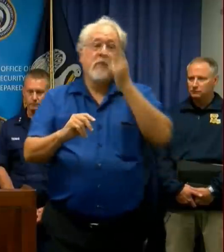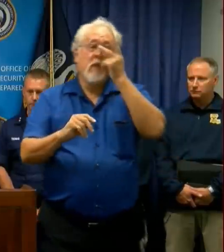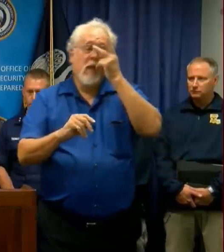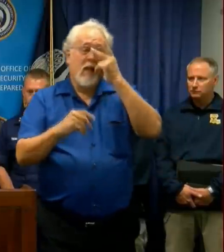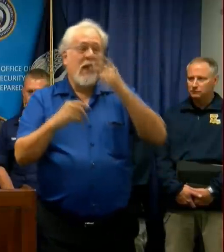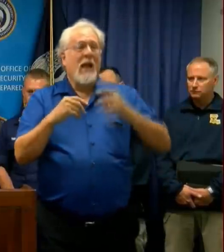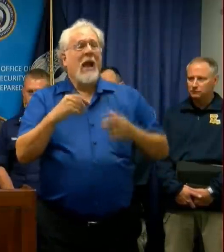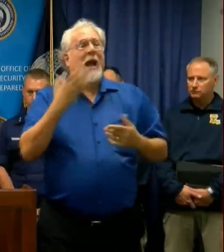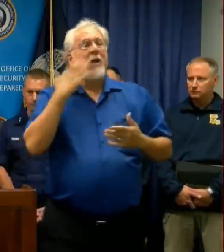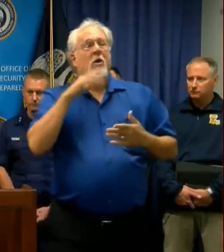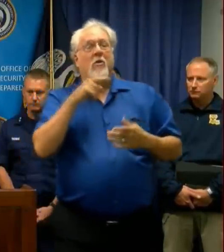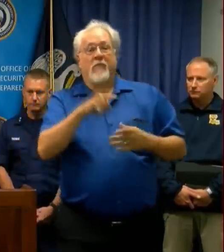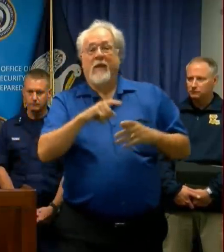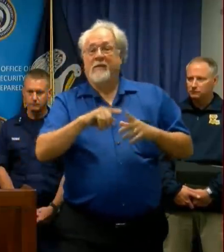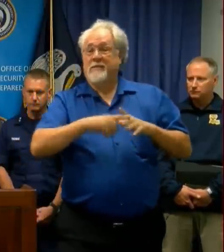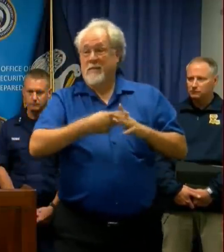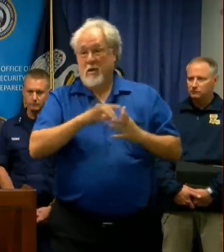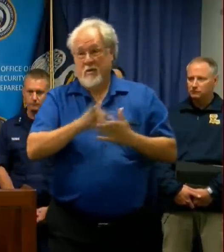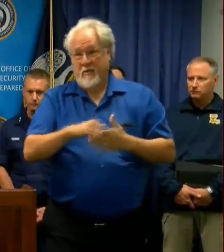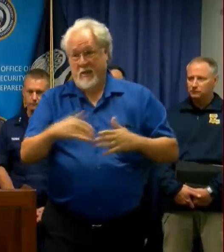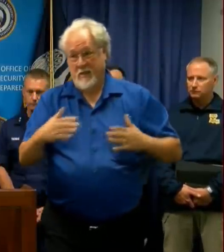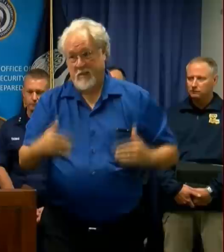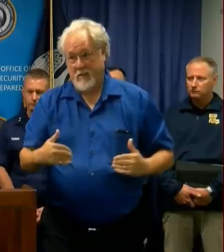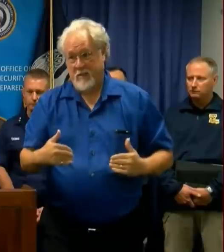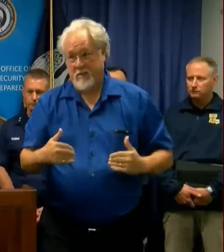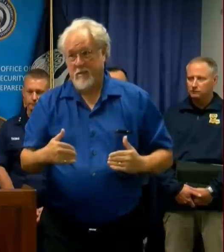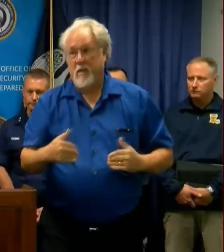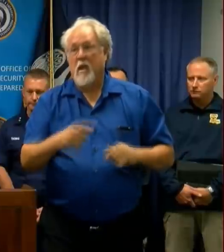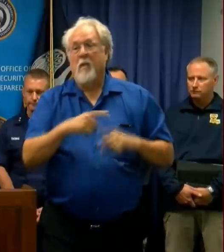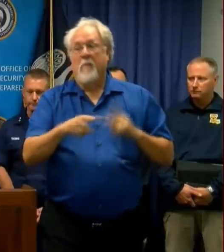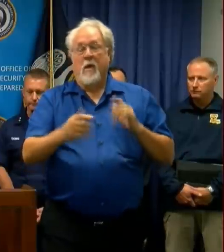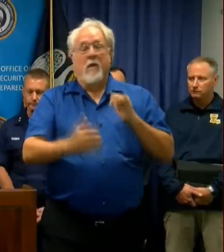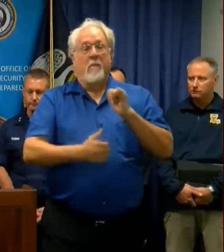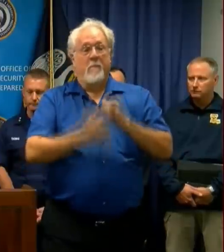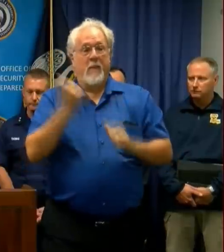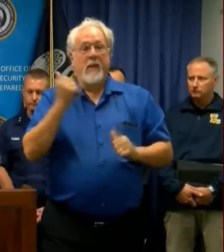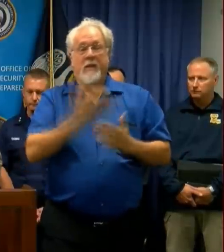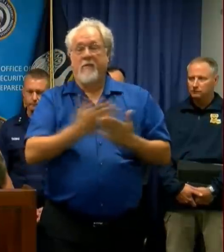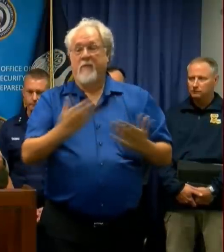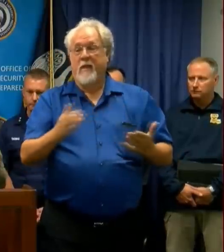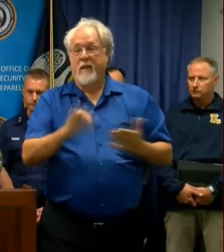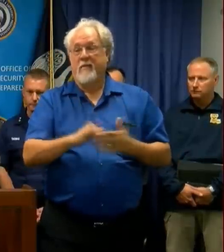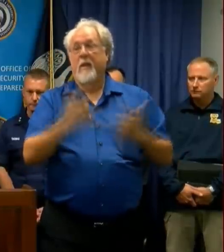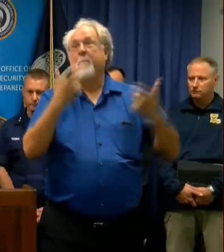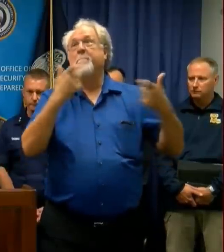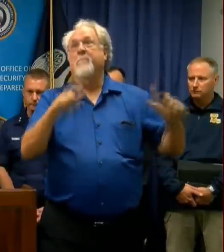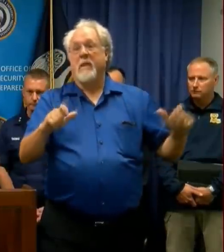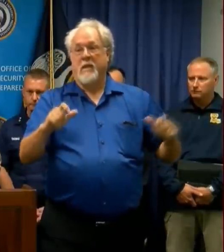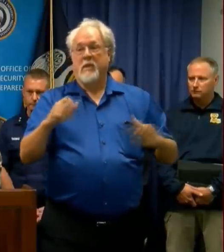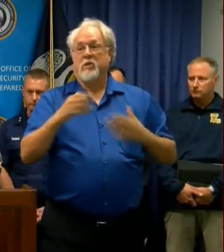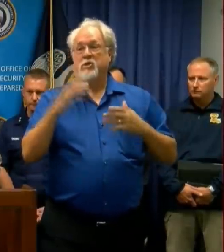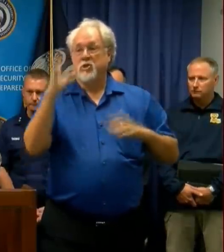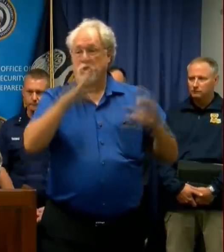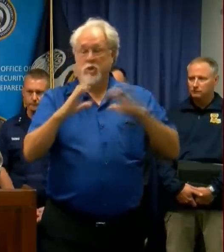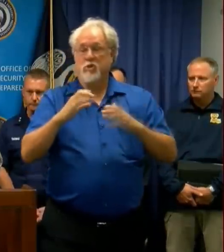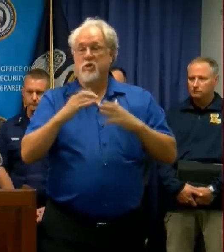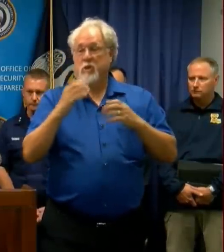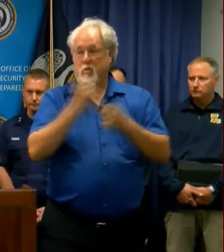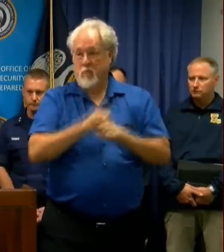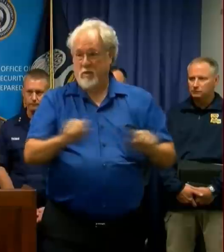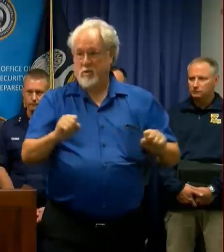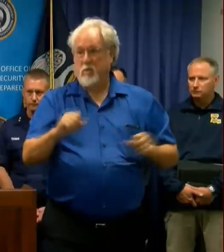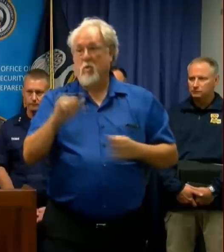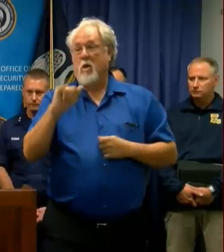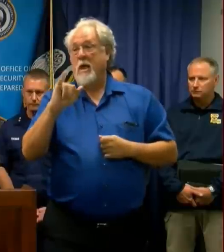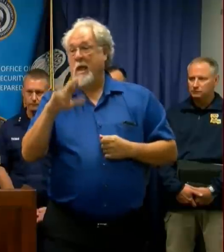Yeah. I don't know that they've gotten into that detail yet. You know, the main thing is the big search and rescue, both air, which the